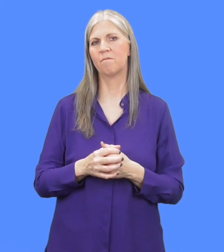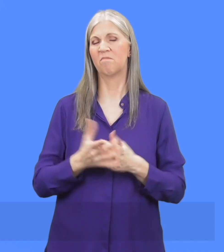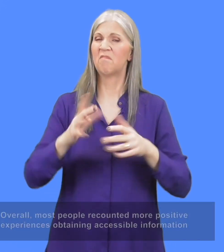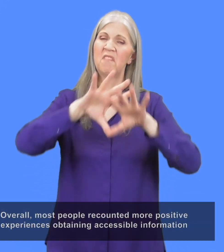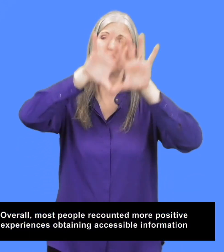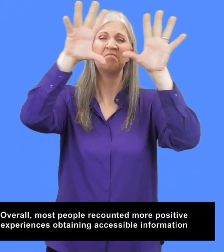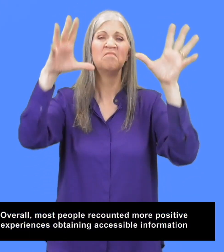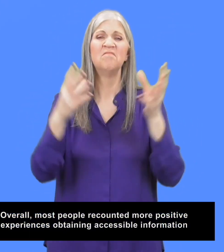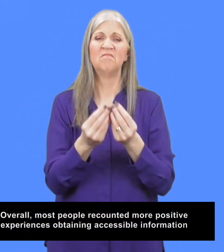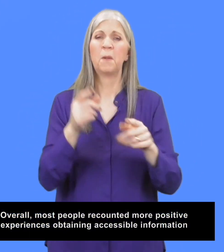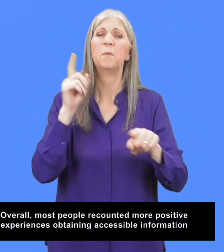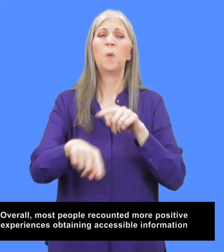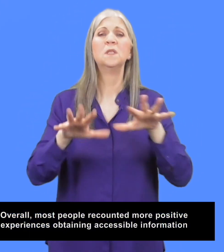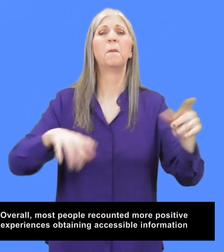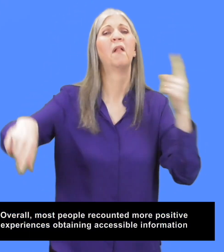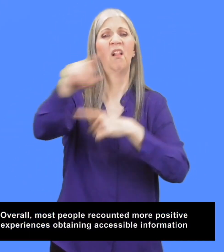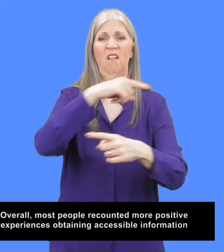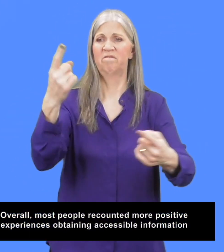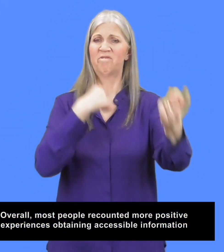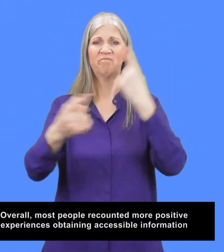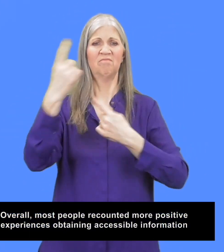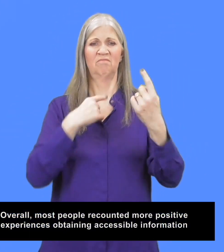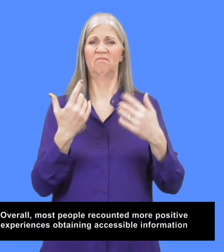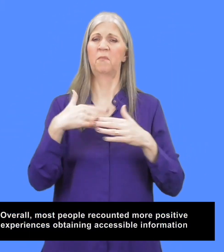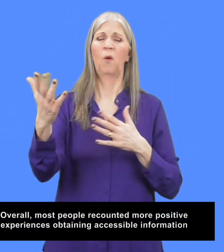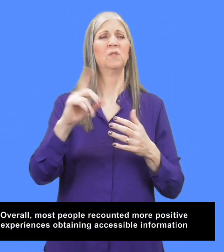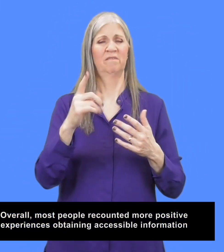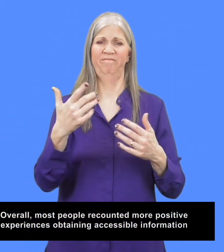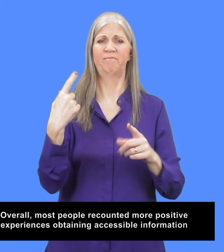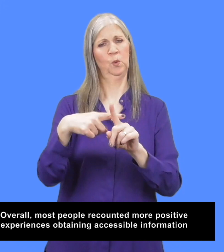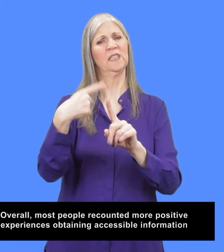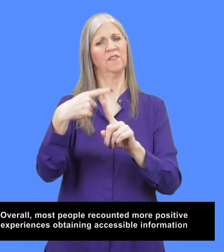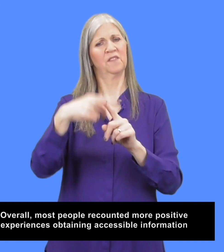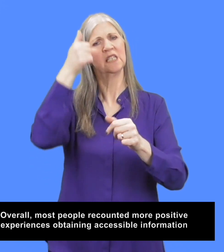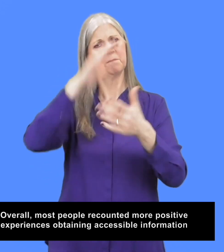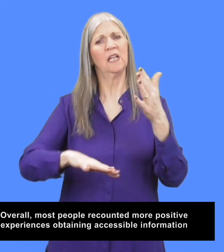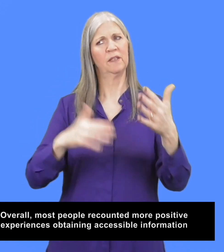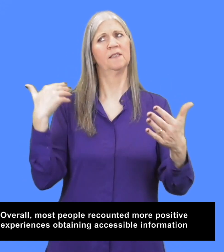Overall, most people recounted more positive experiences obtaining accessible information